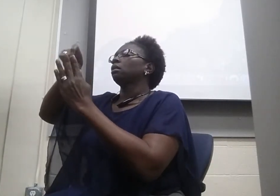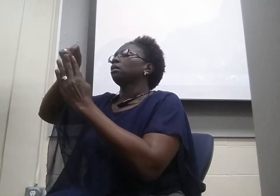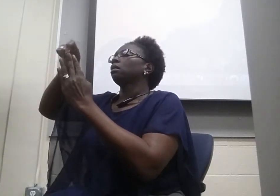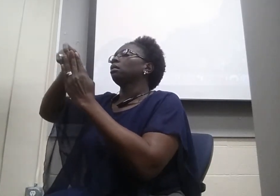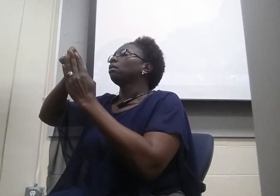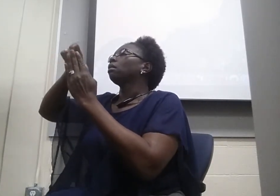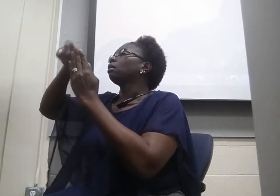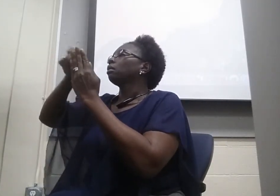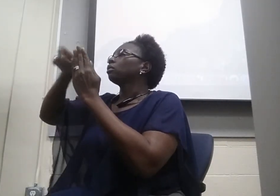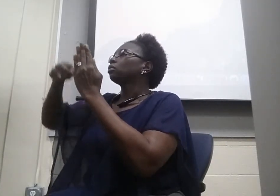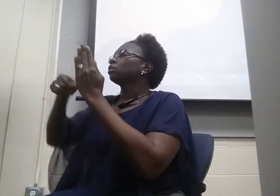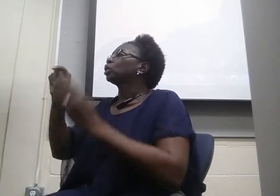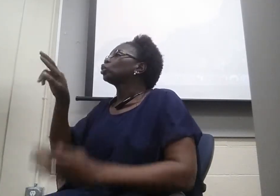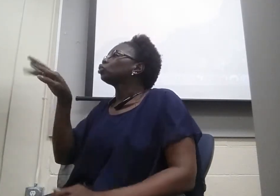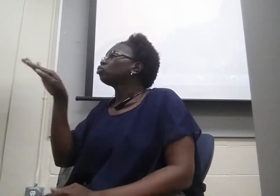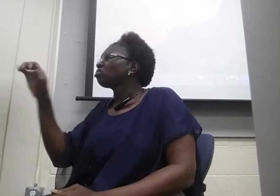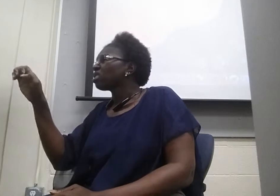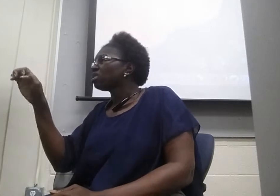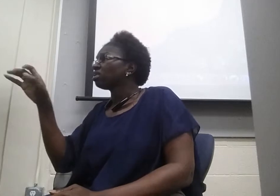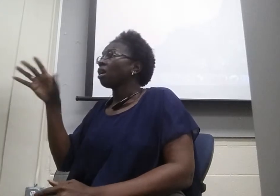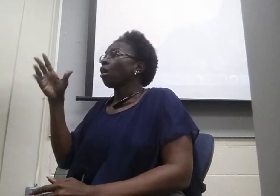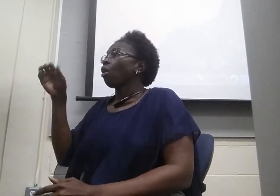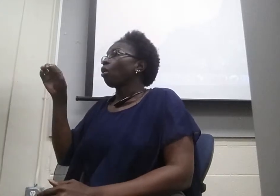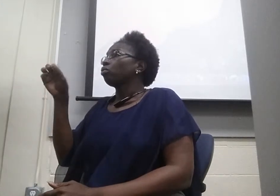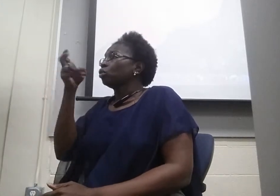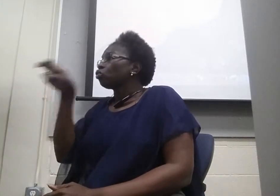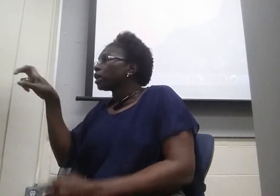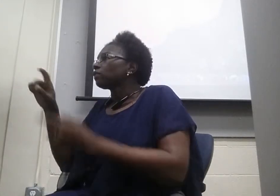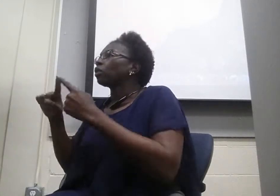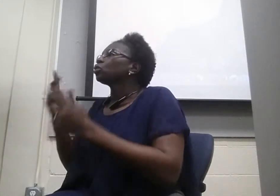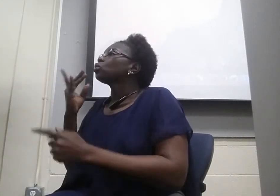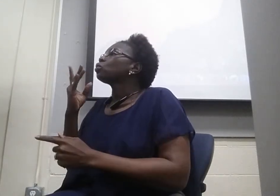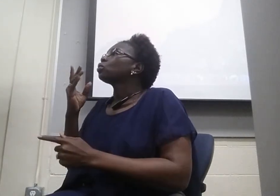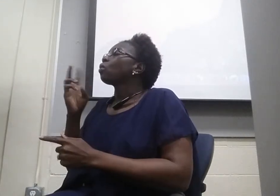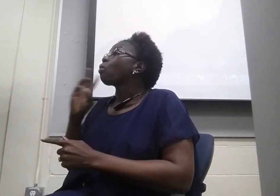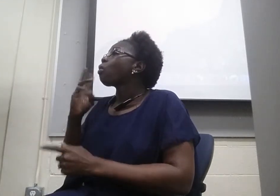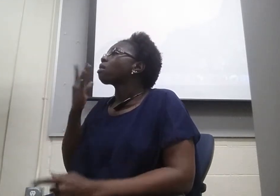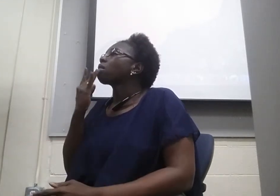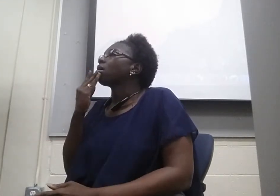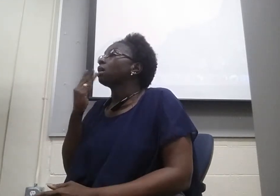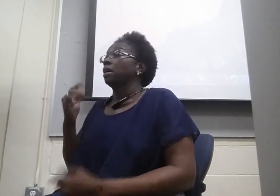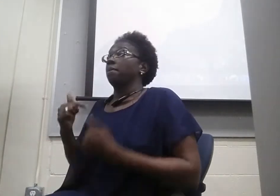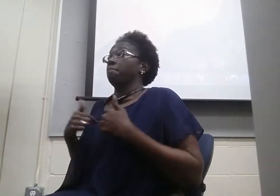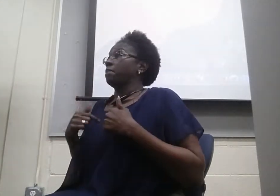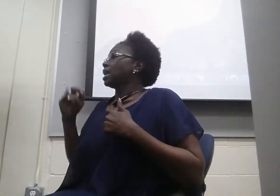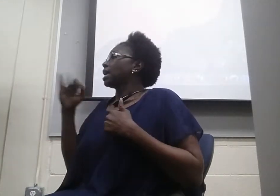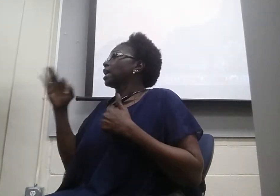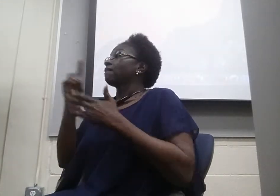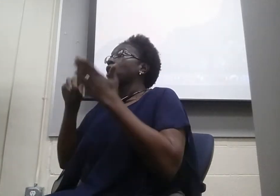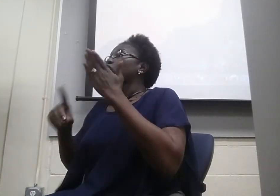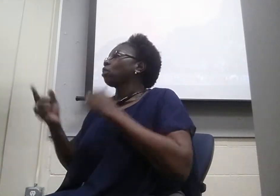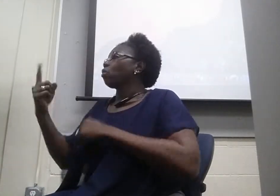it, or any, yes, no? Yes. Okay, if I've drawn it once, I am never drawing it again.